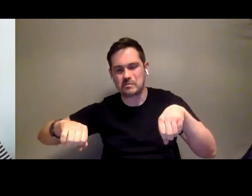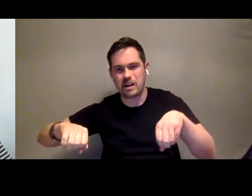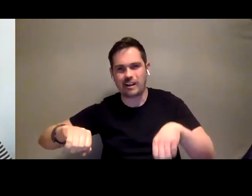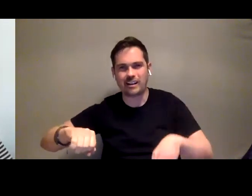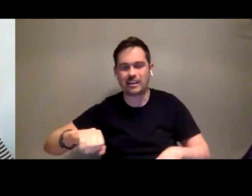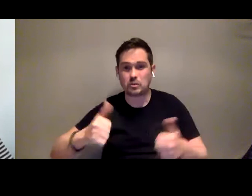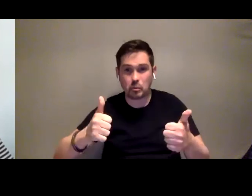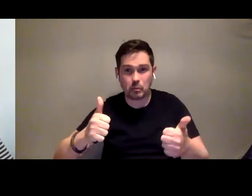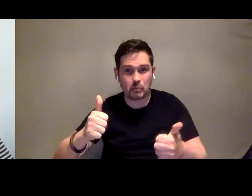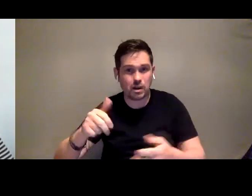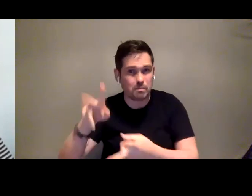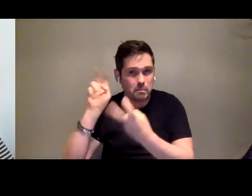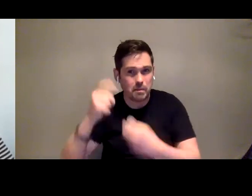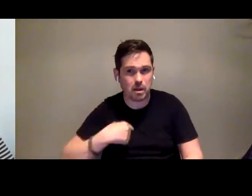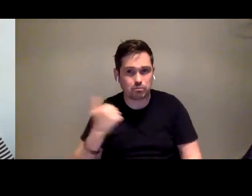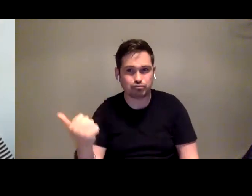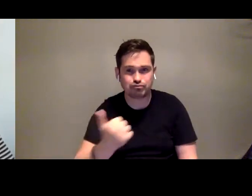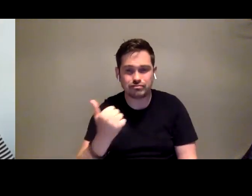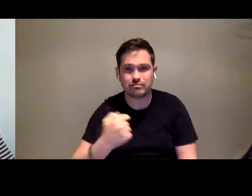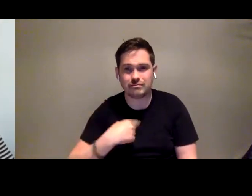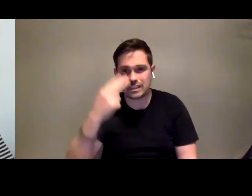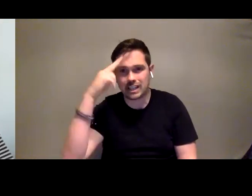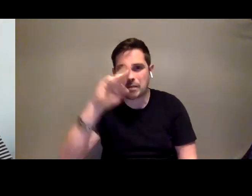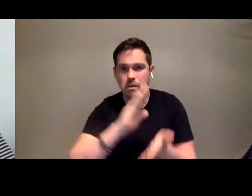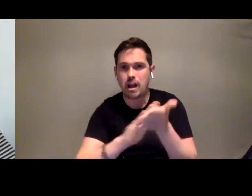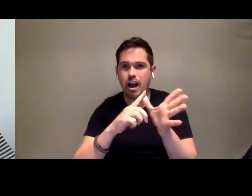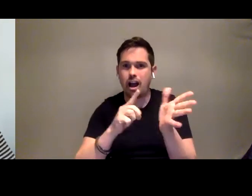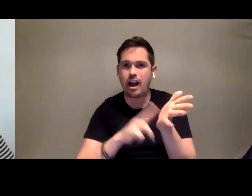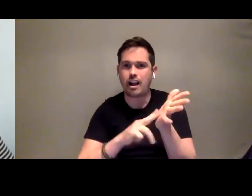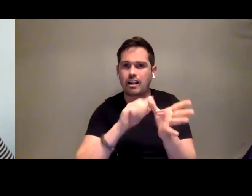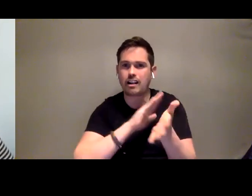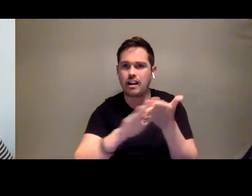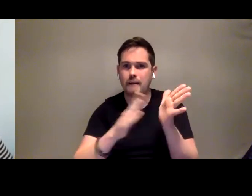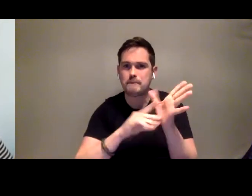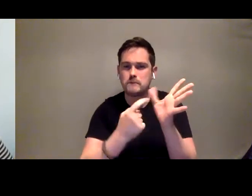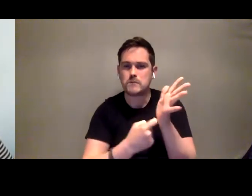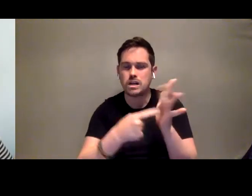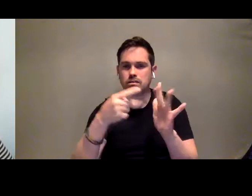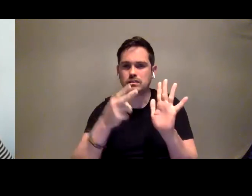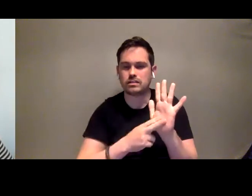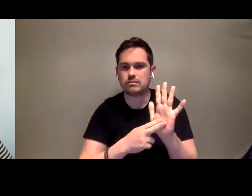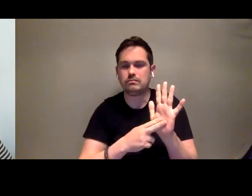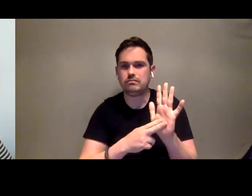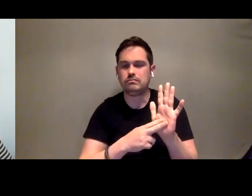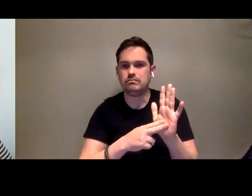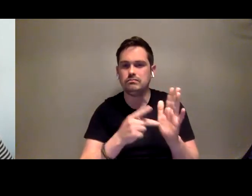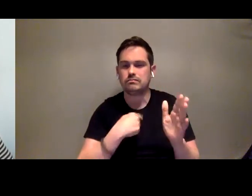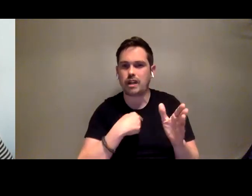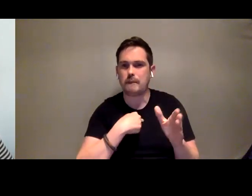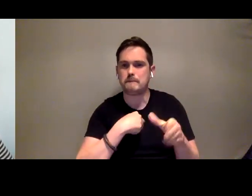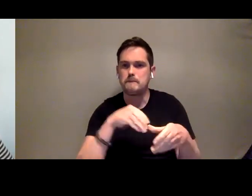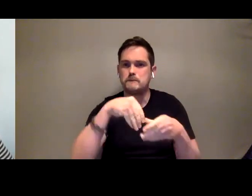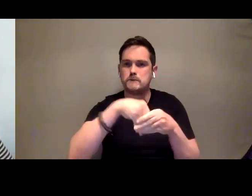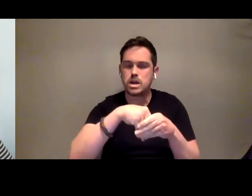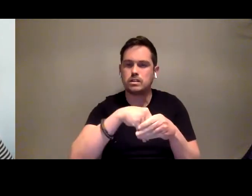hear me okay. Yeah, so my name's Hannah Martin. I'm one of the co-founders of Green New Deal UK. We're a campaigning